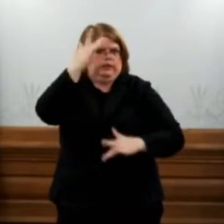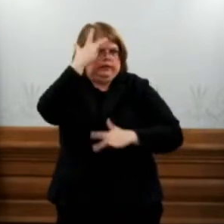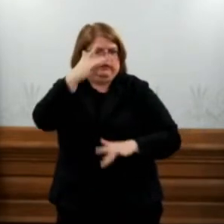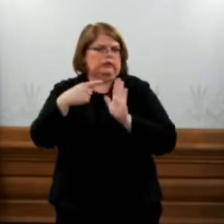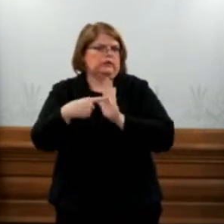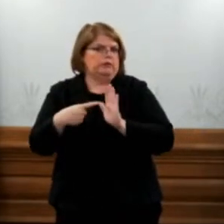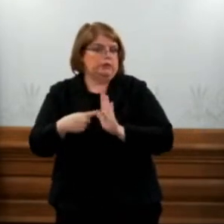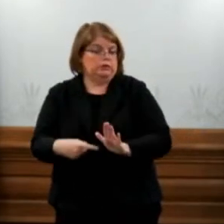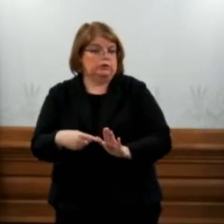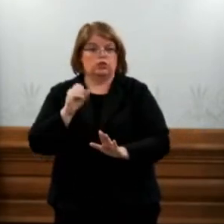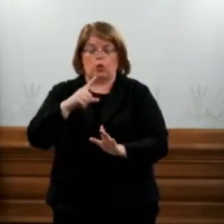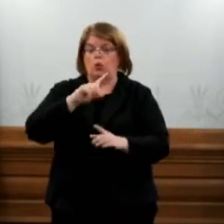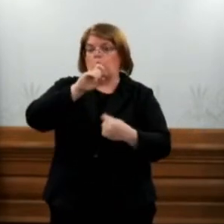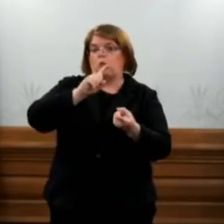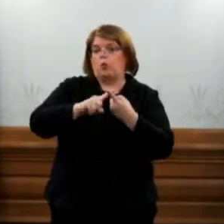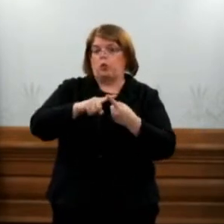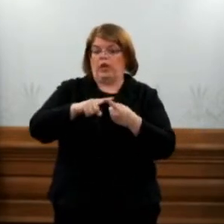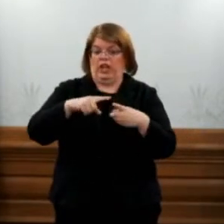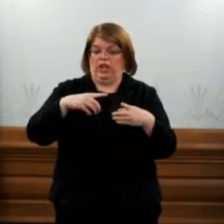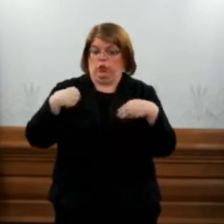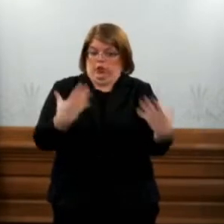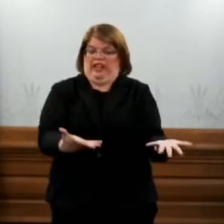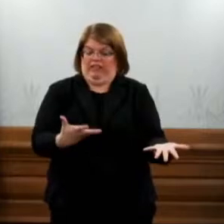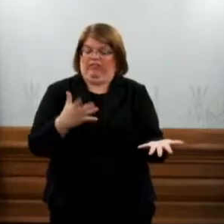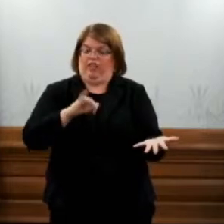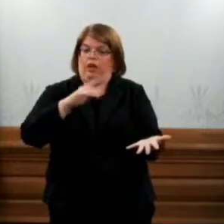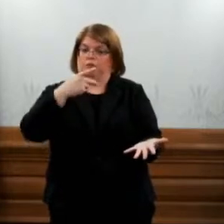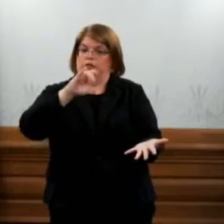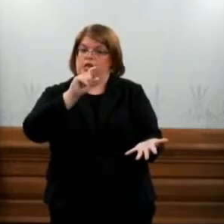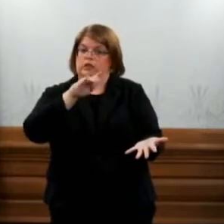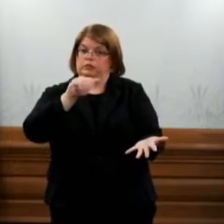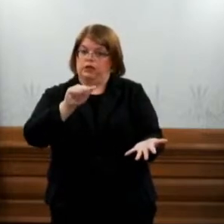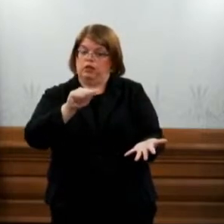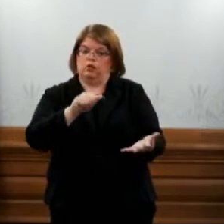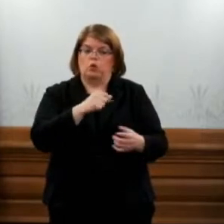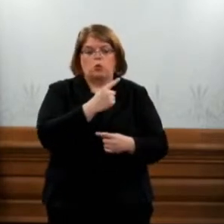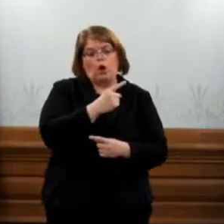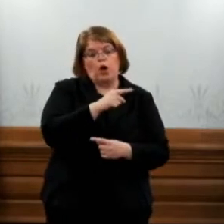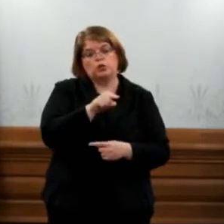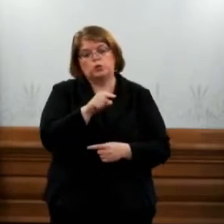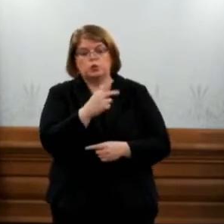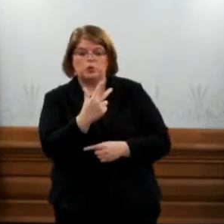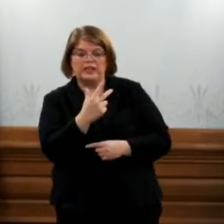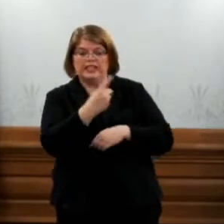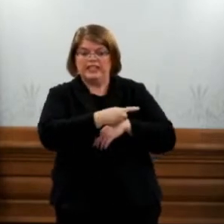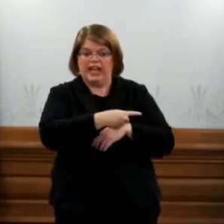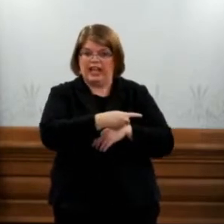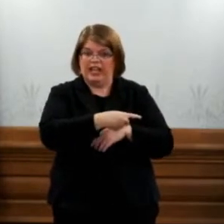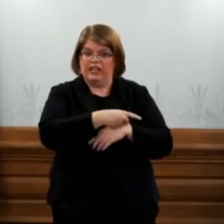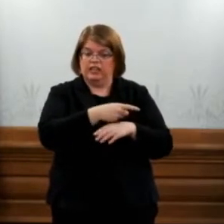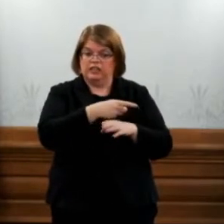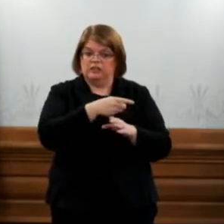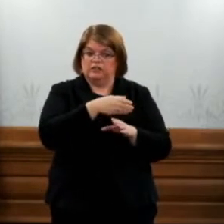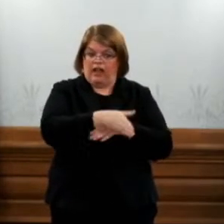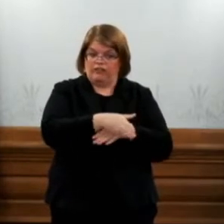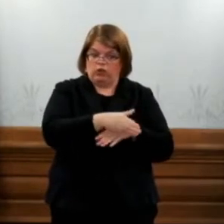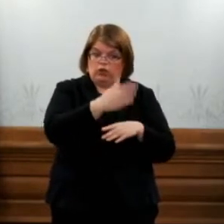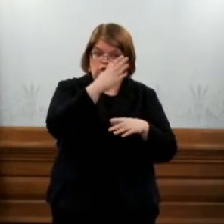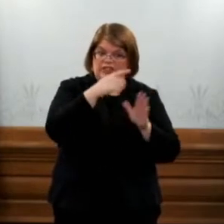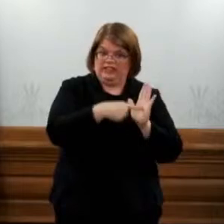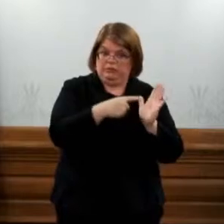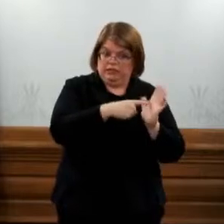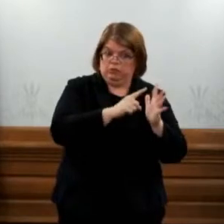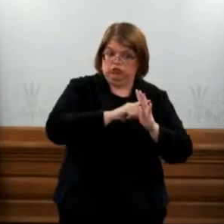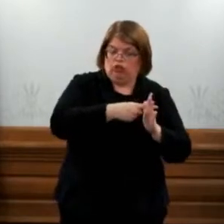getting the plasma 1 to 2, 3 days after your symptoms start, or are you getting it 7 days or a week later? That seems to